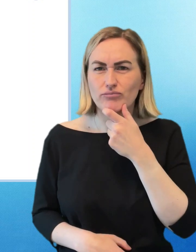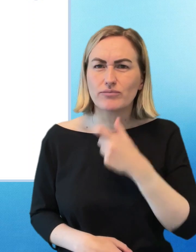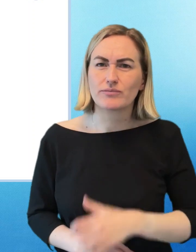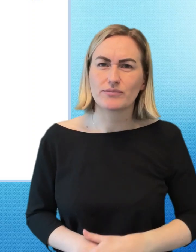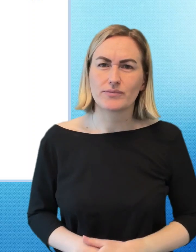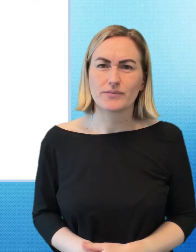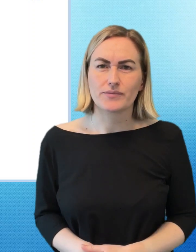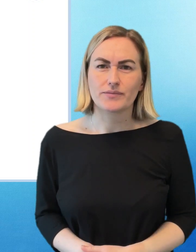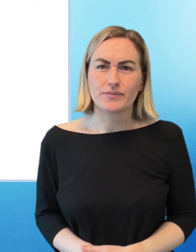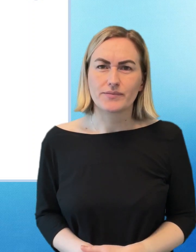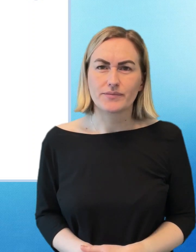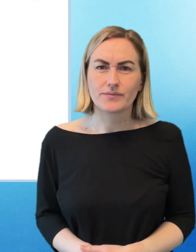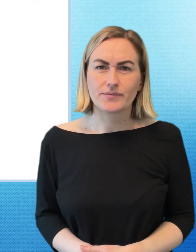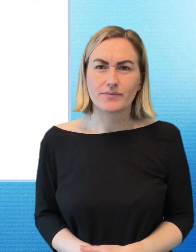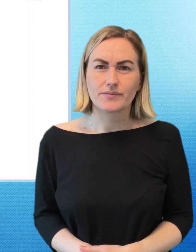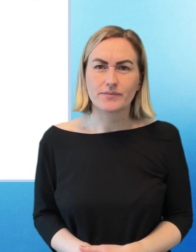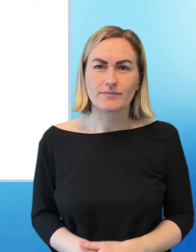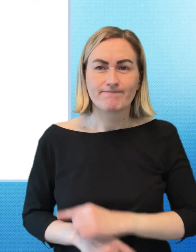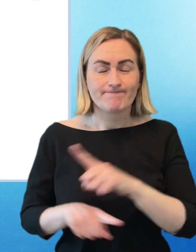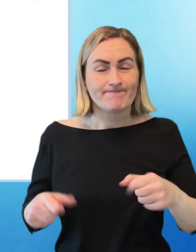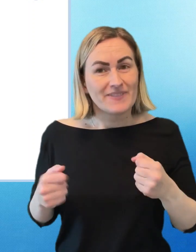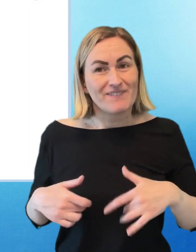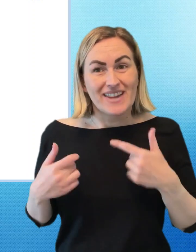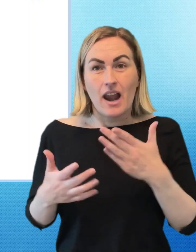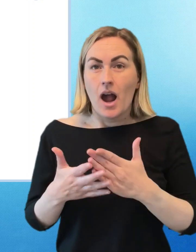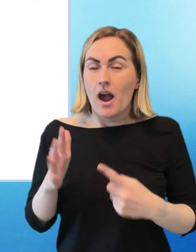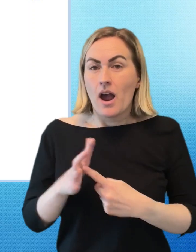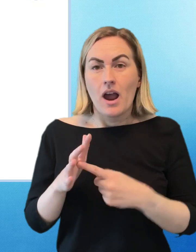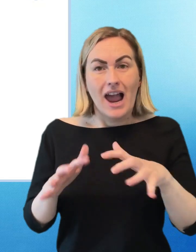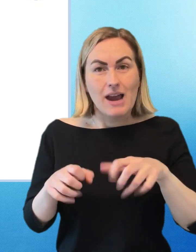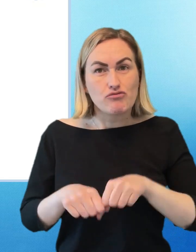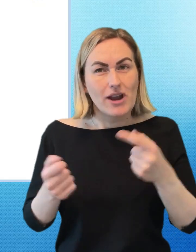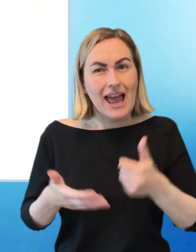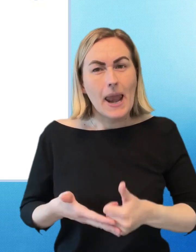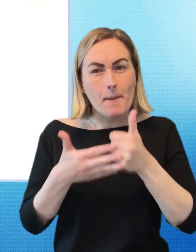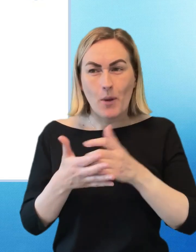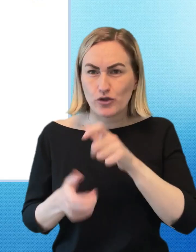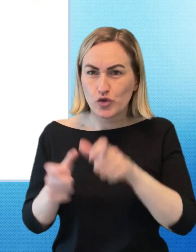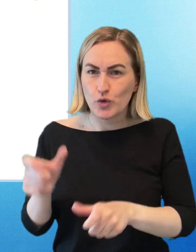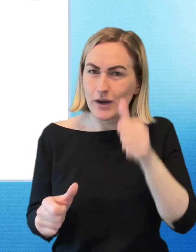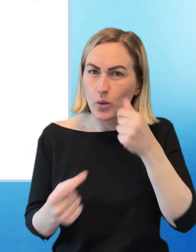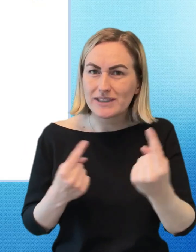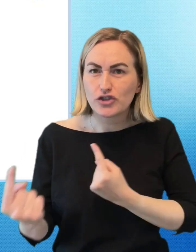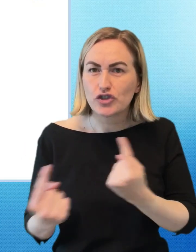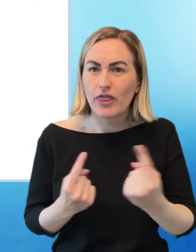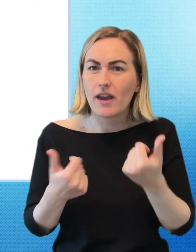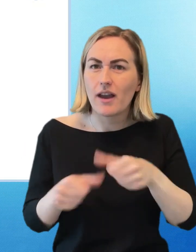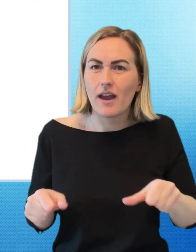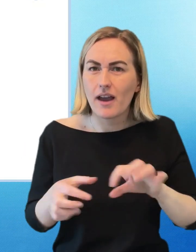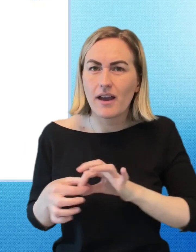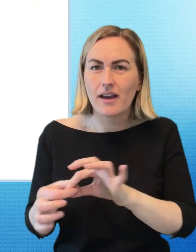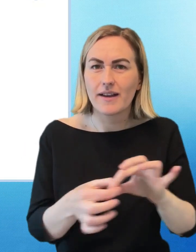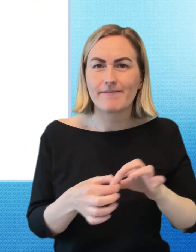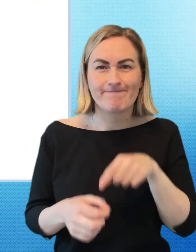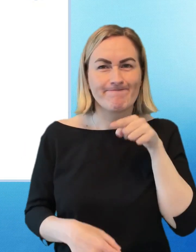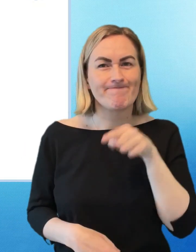do differently next time. We felt it was really important to use icebreakers so that students got to know each other. And it